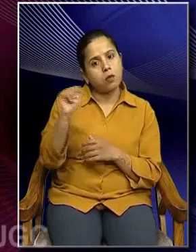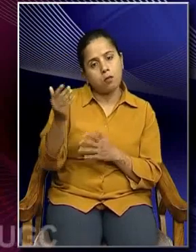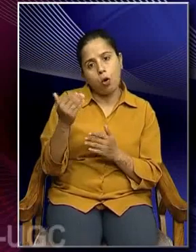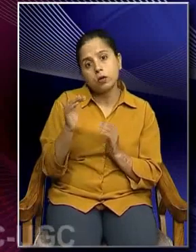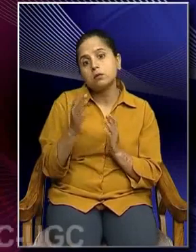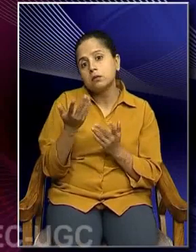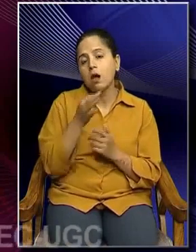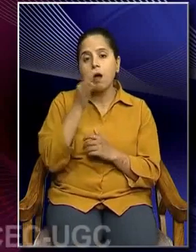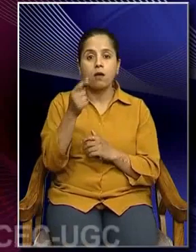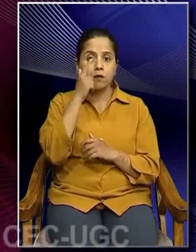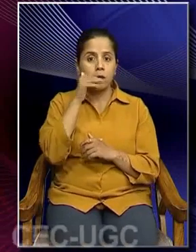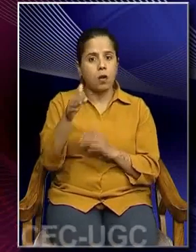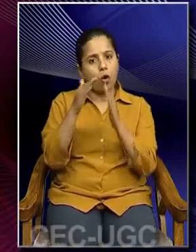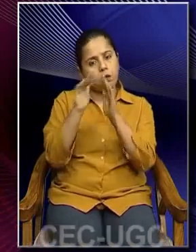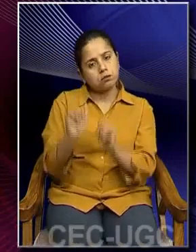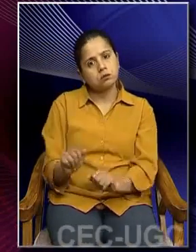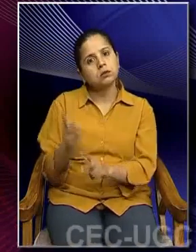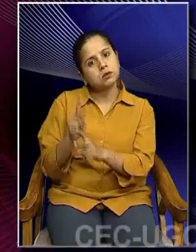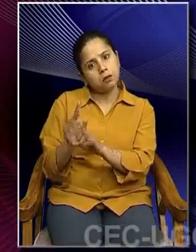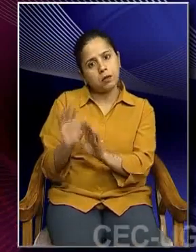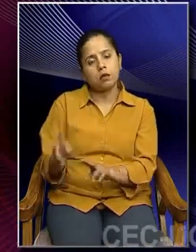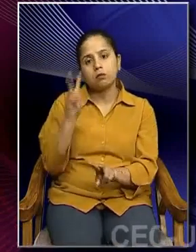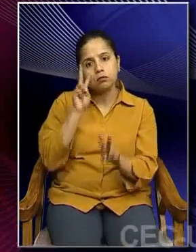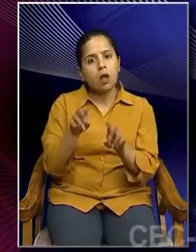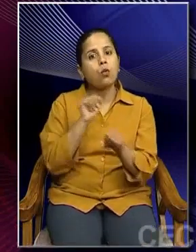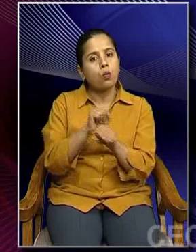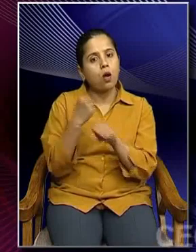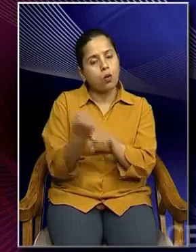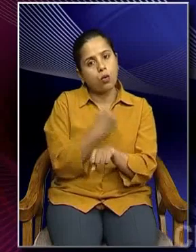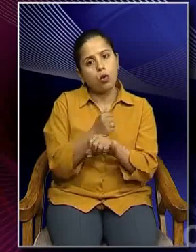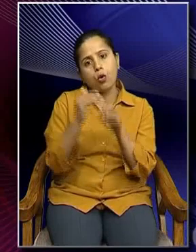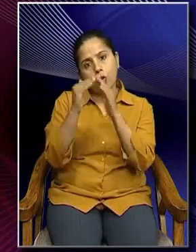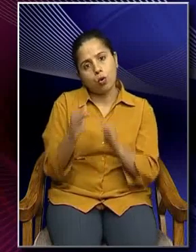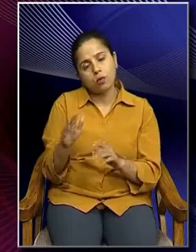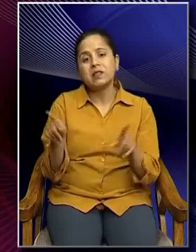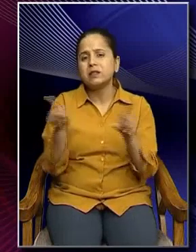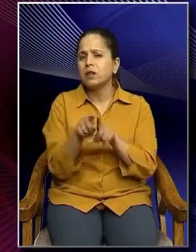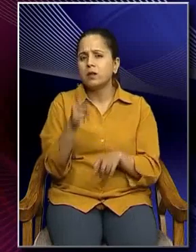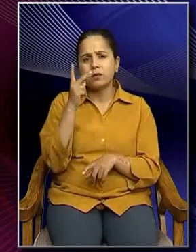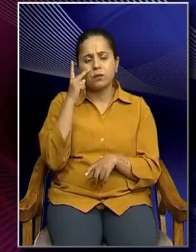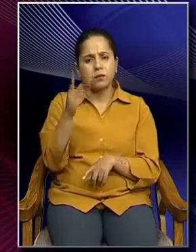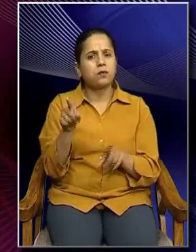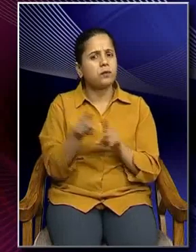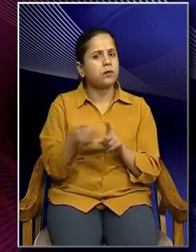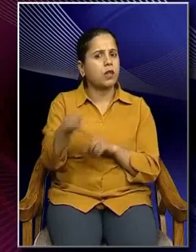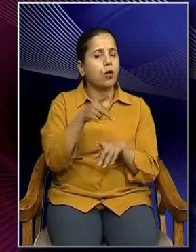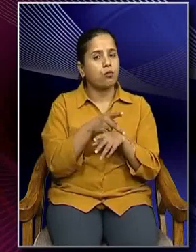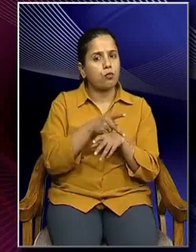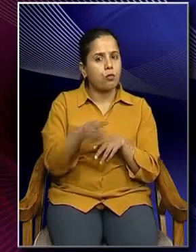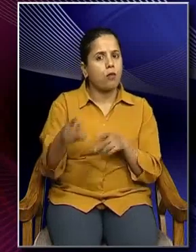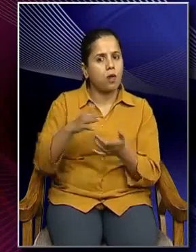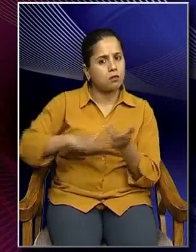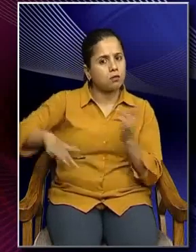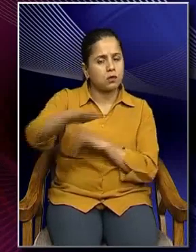be kept at the house to look after household chores. And likewise, even in the professional space,